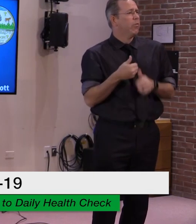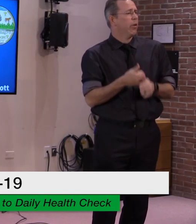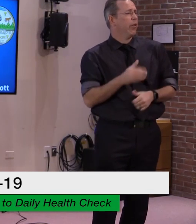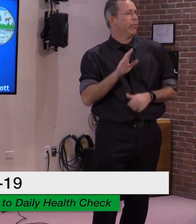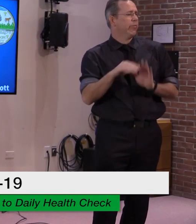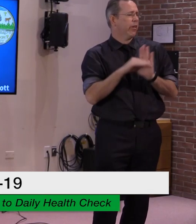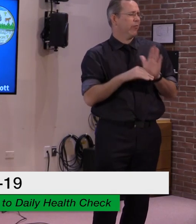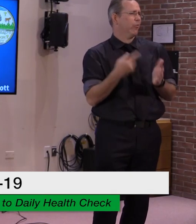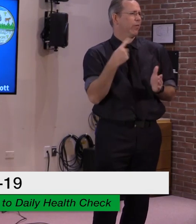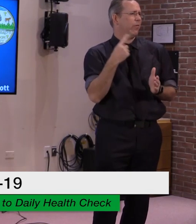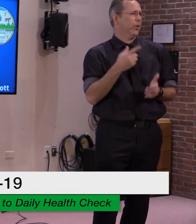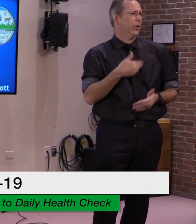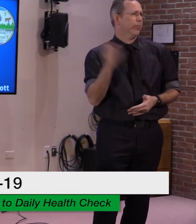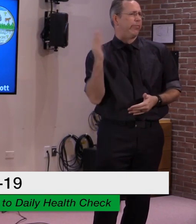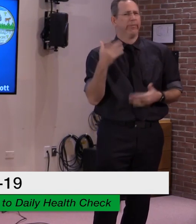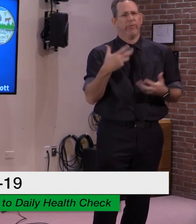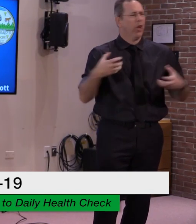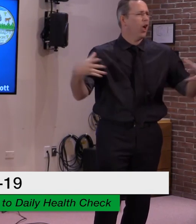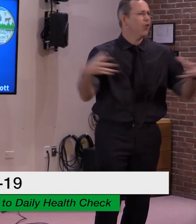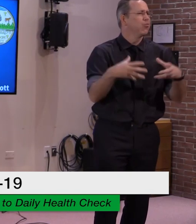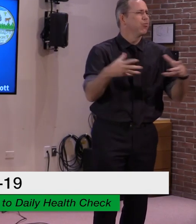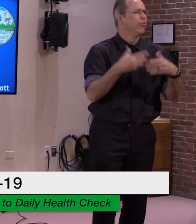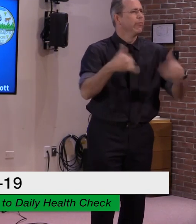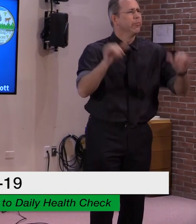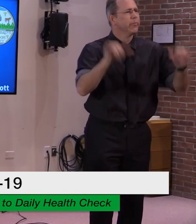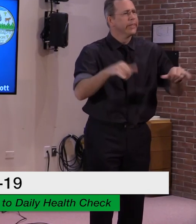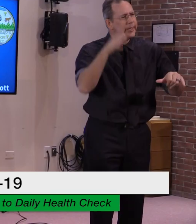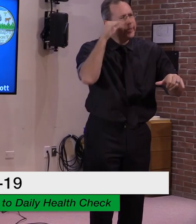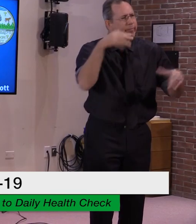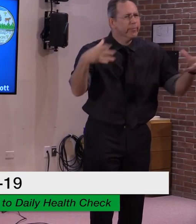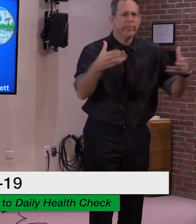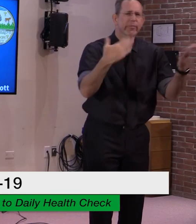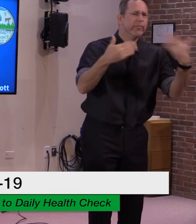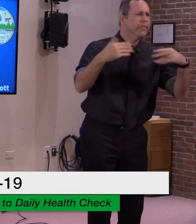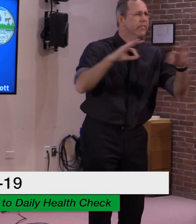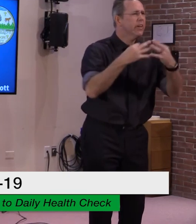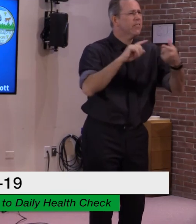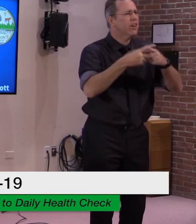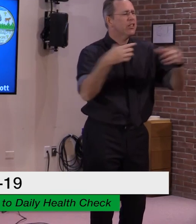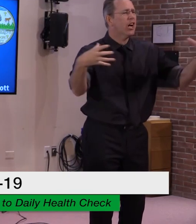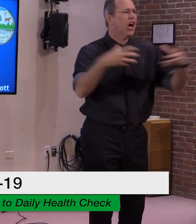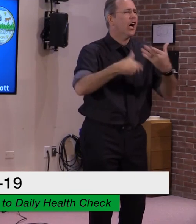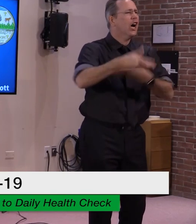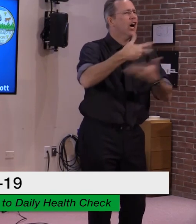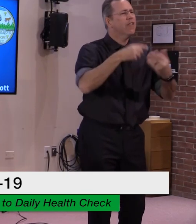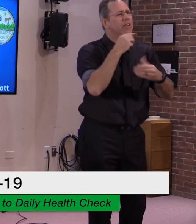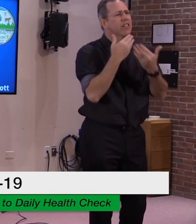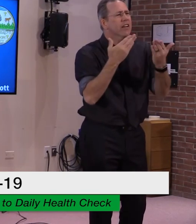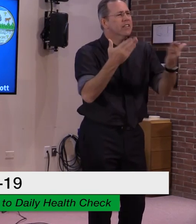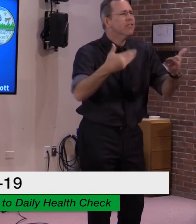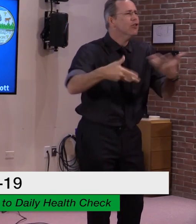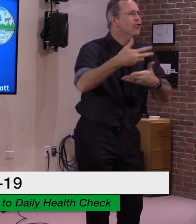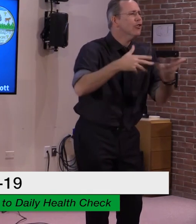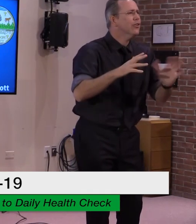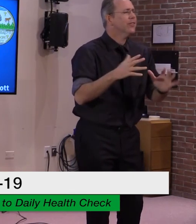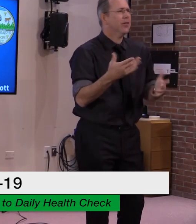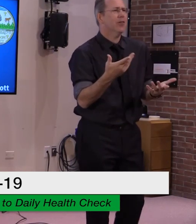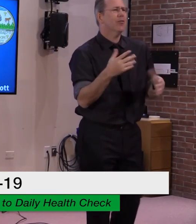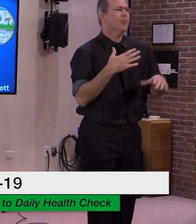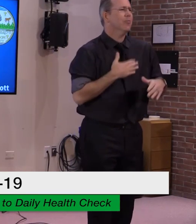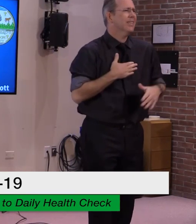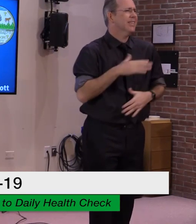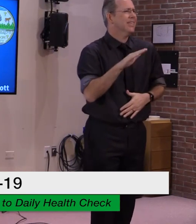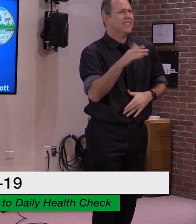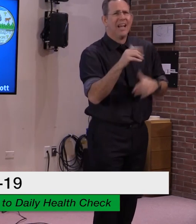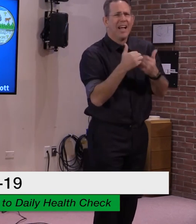week anticipating this schools have asked for help and how best to deal with this when kids come back to